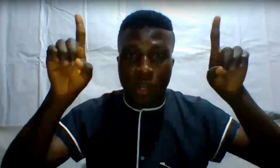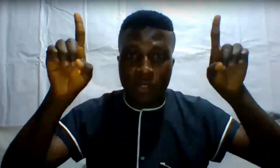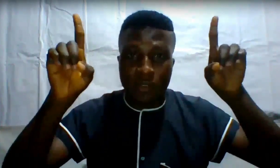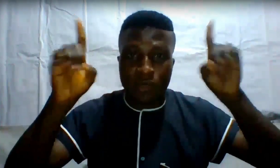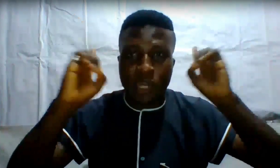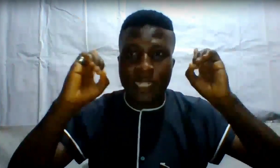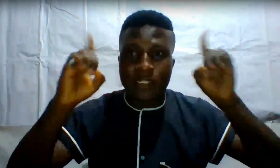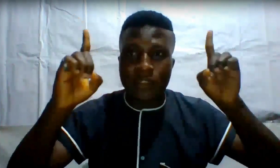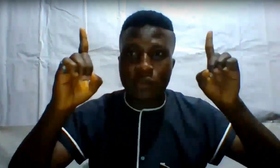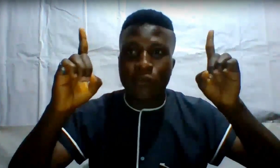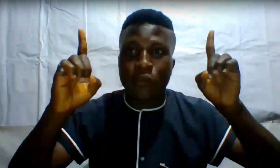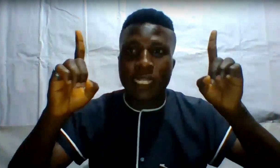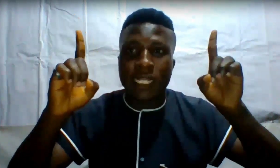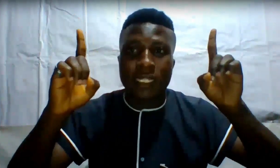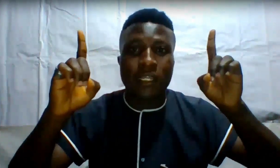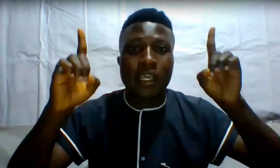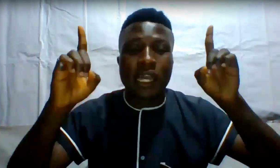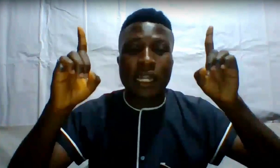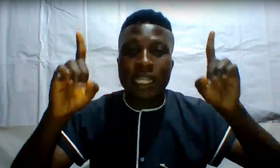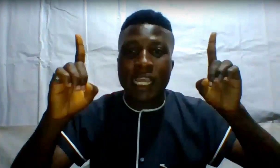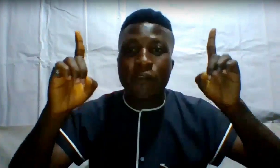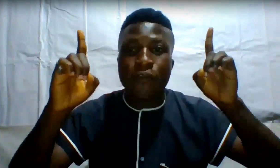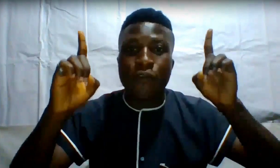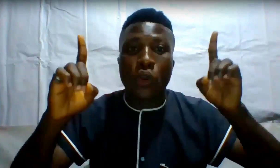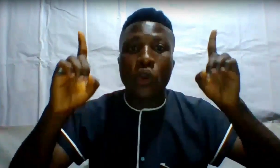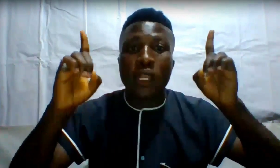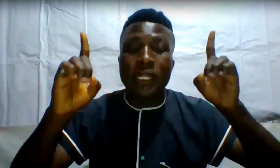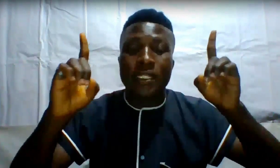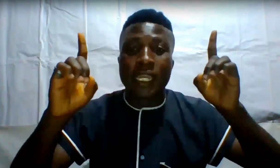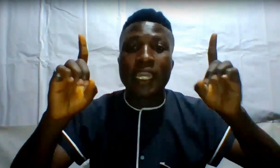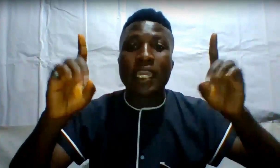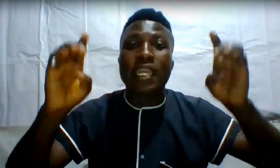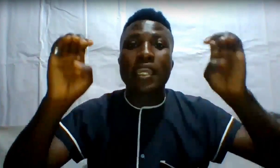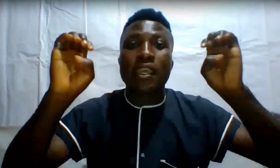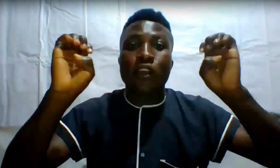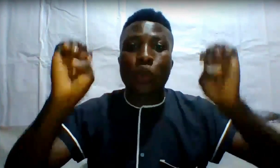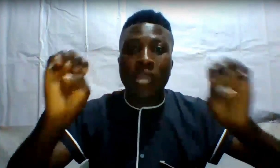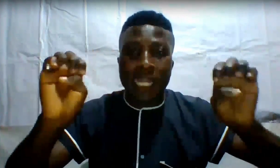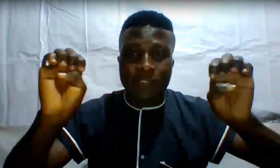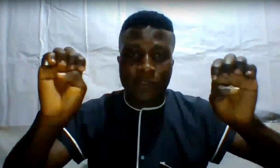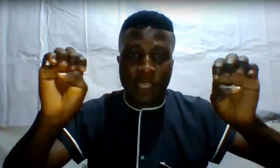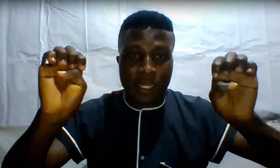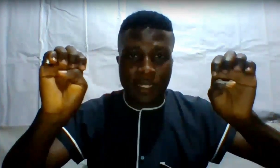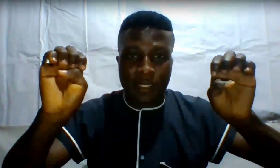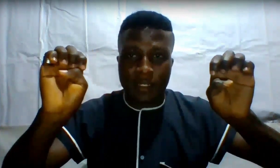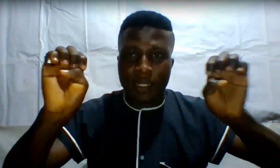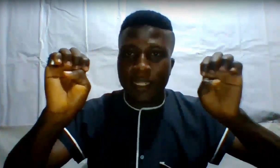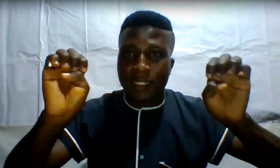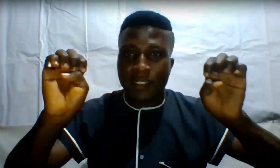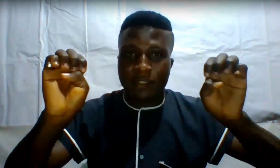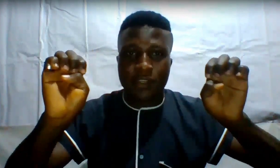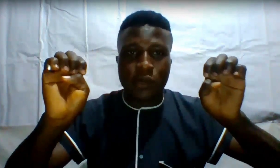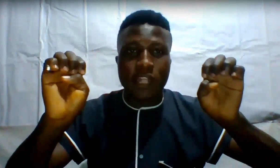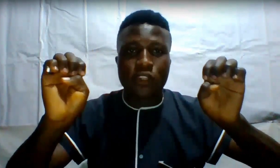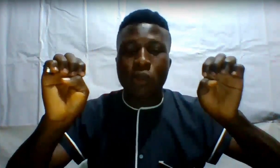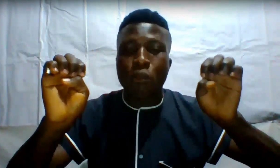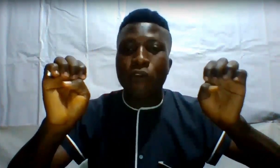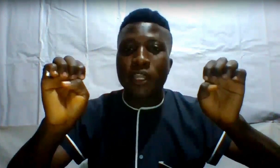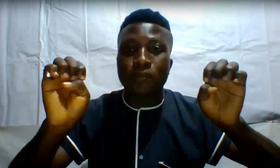right? Don't forget that. And then for letter E, your cat finger, like this. All right, so we're moving. The